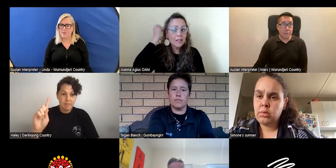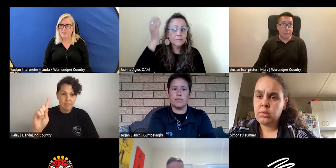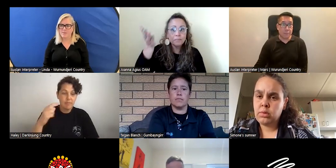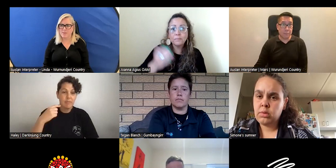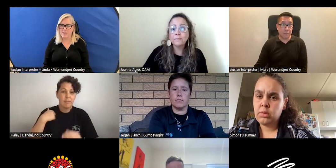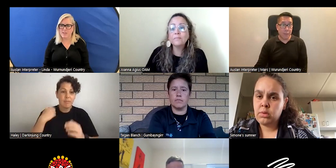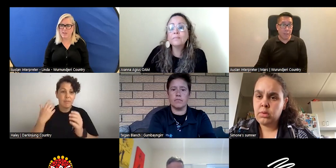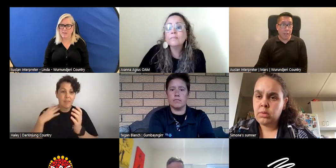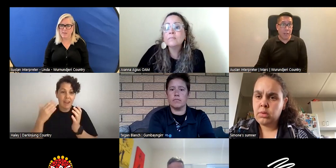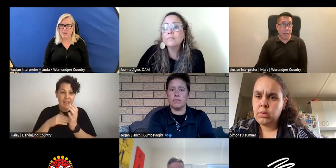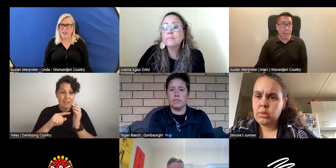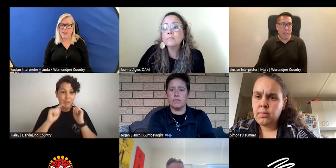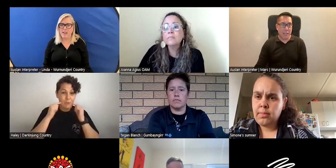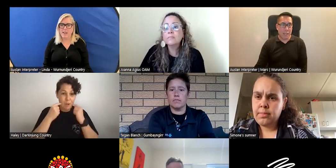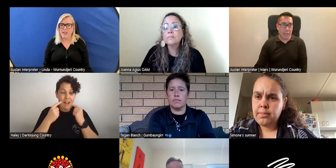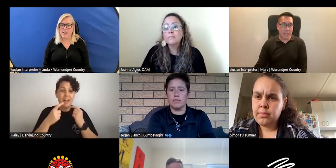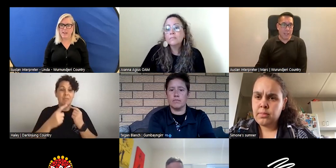I've got a question for you, Dale.